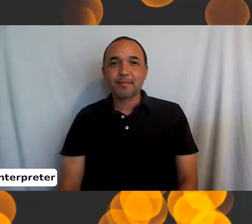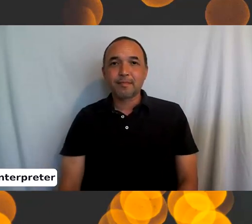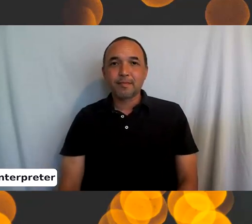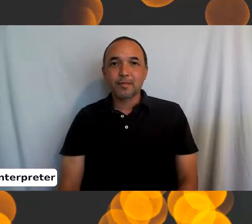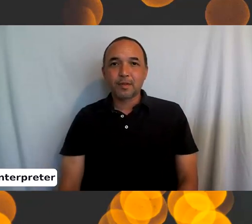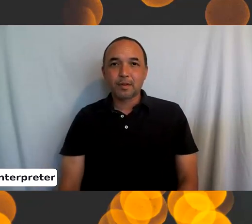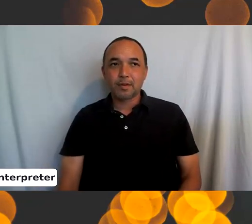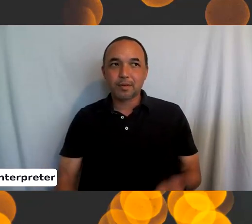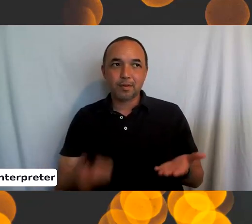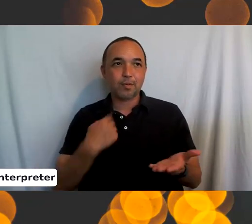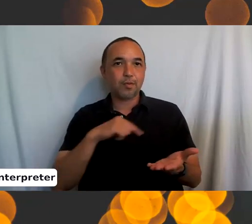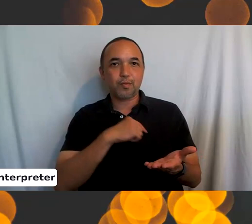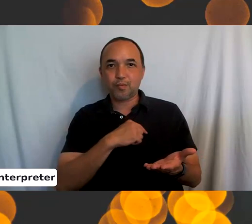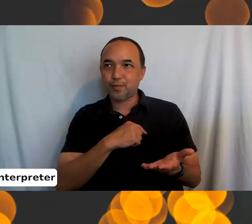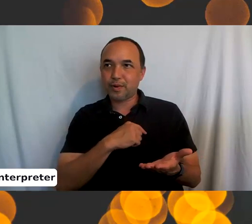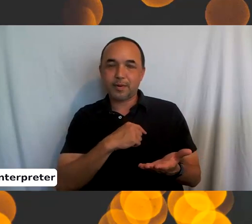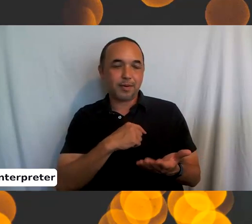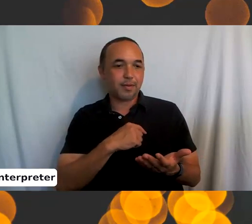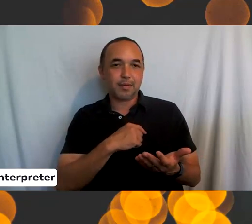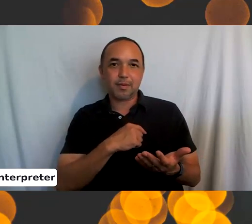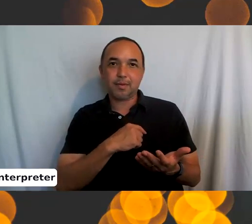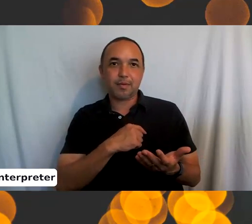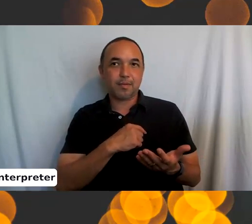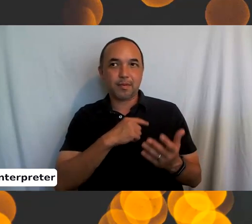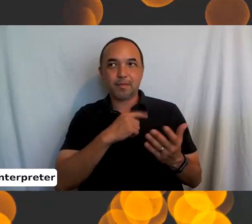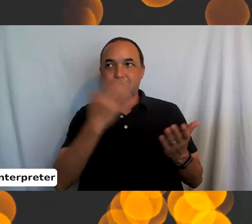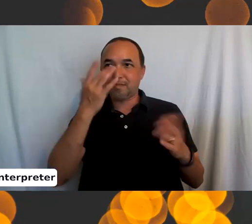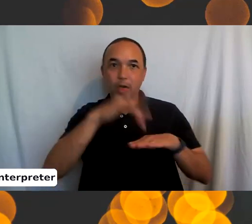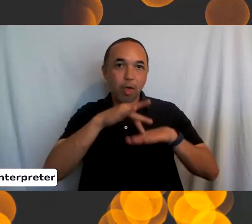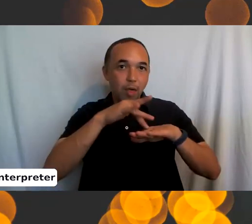to prove ghosts exist that